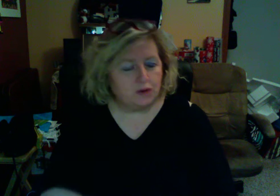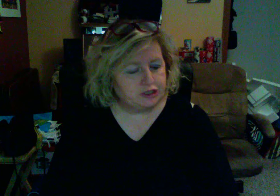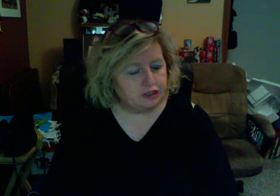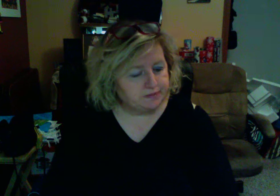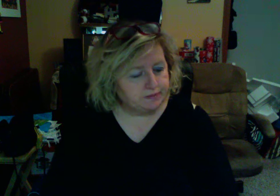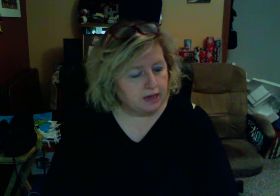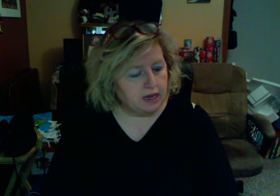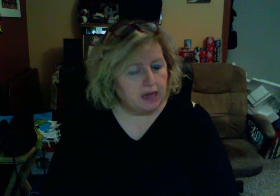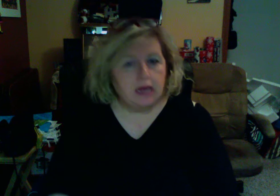orange.